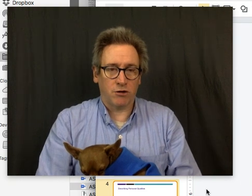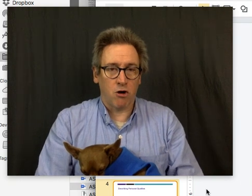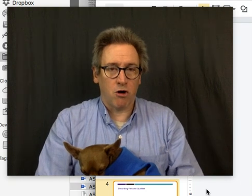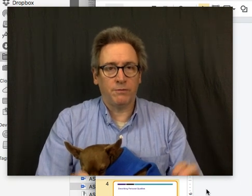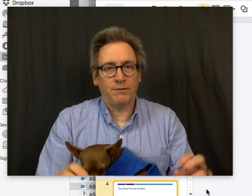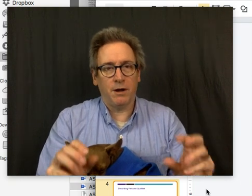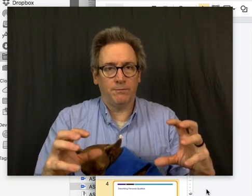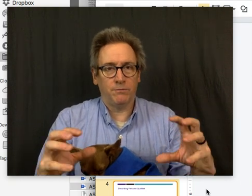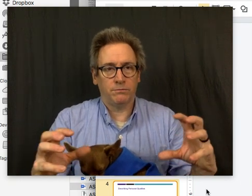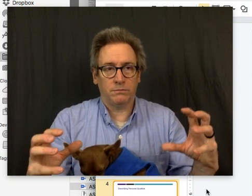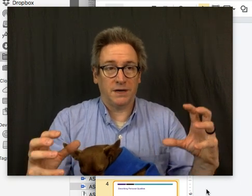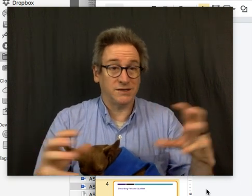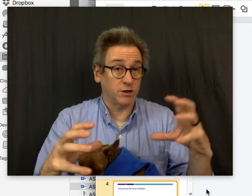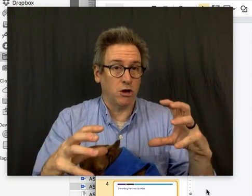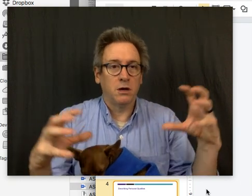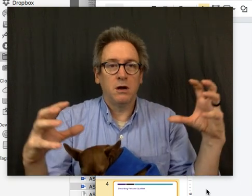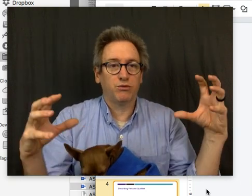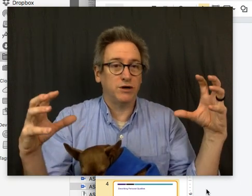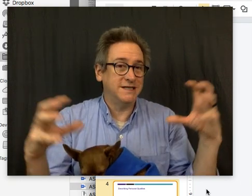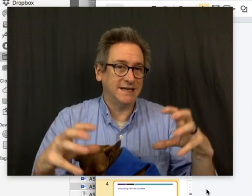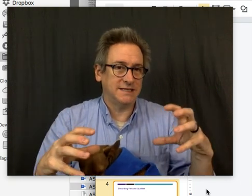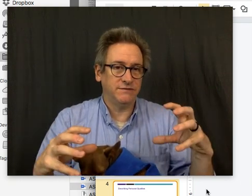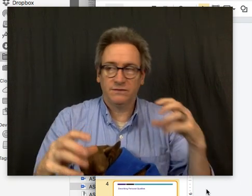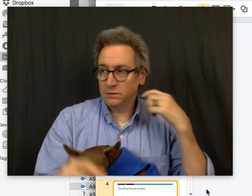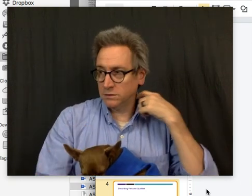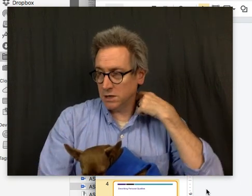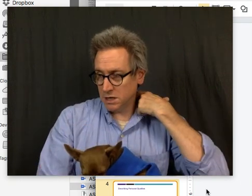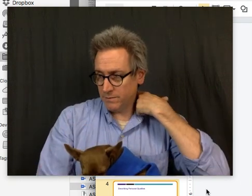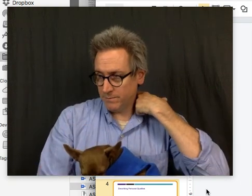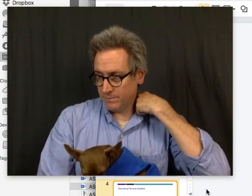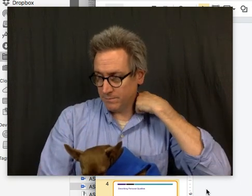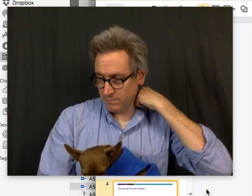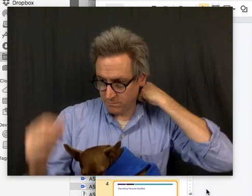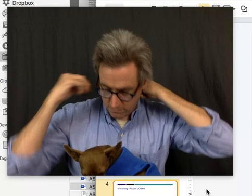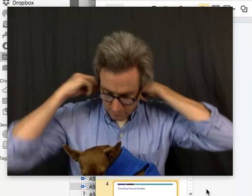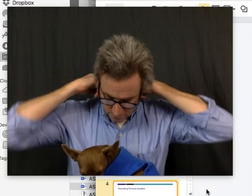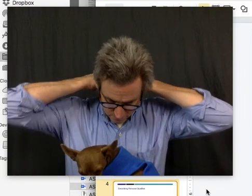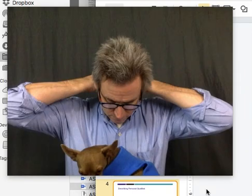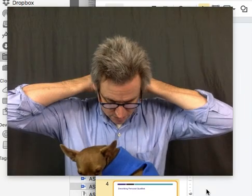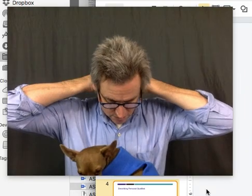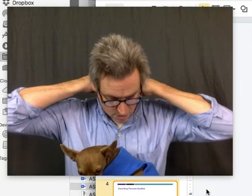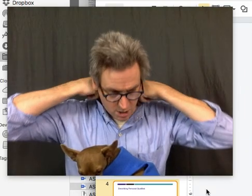they're all, I guess, what are called predictive